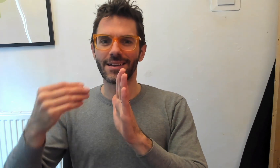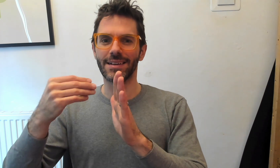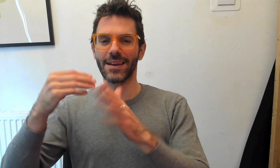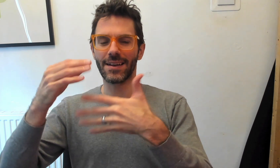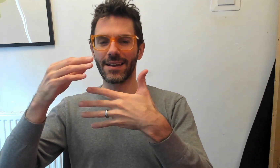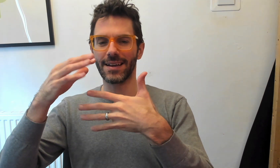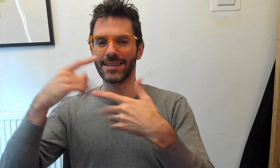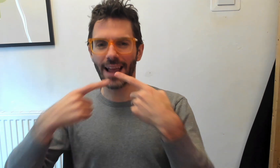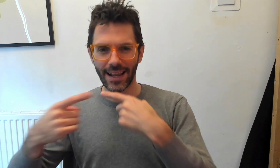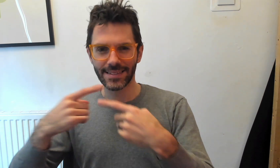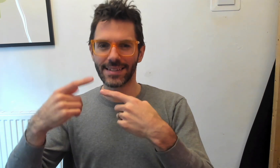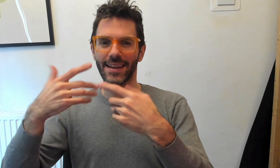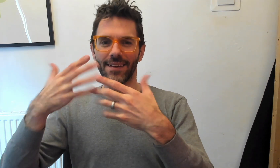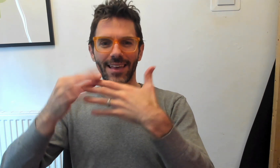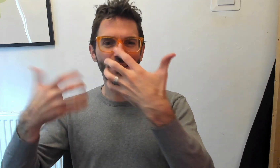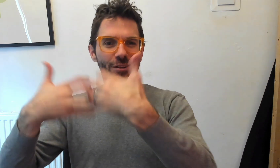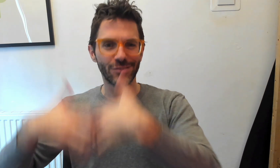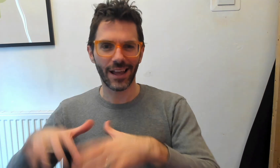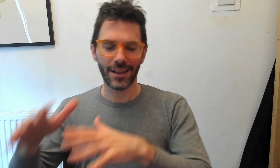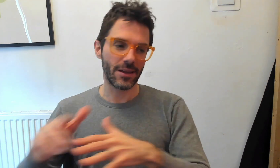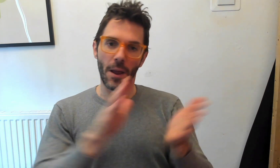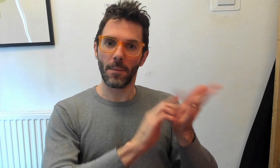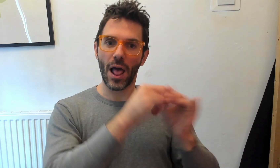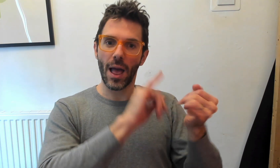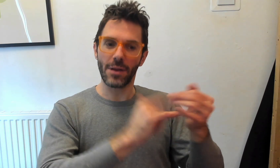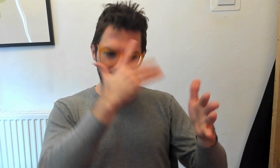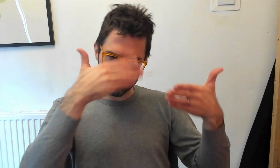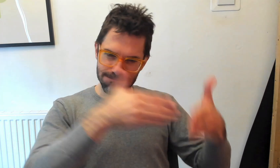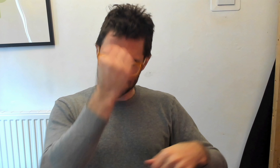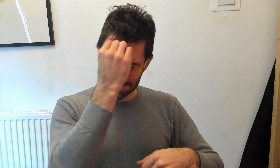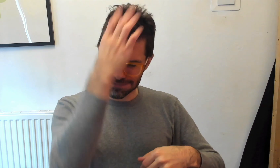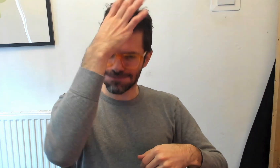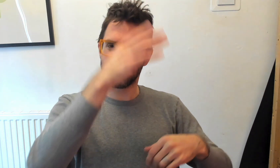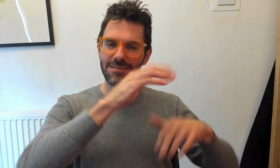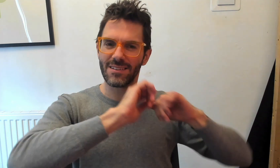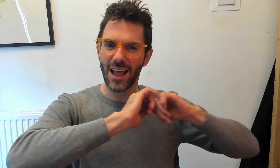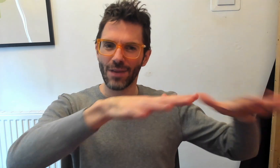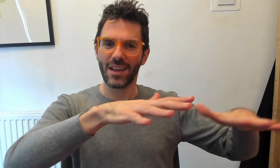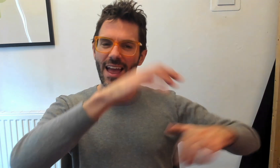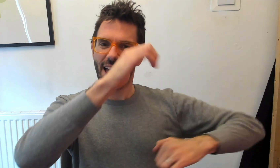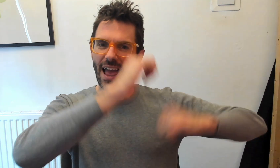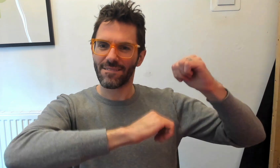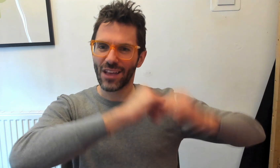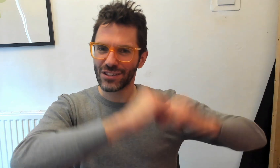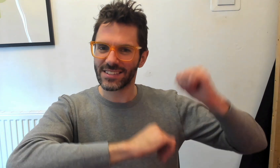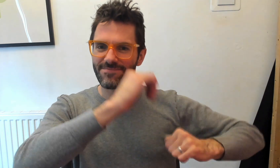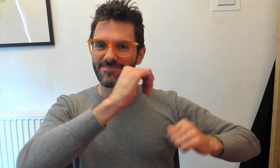models and data feature engineering, and MLOps are very knowledgeable on